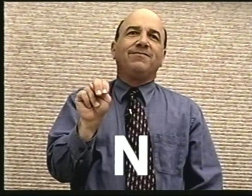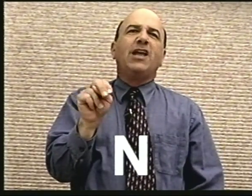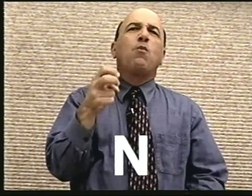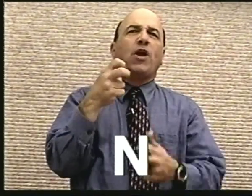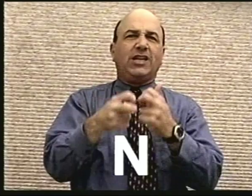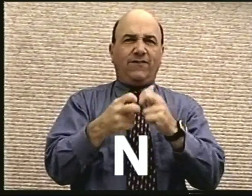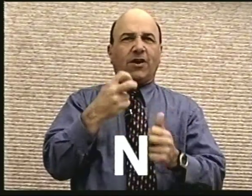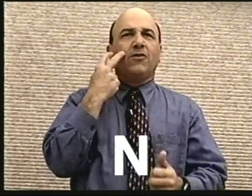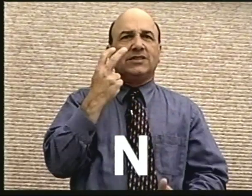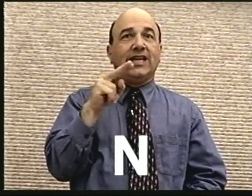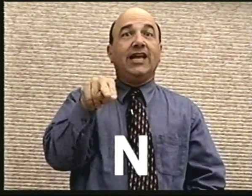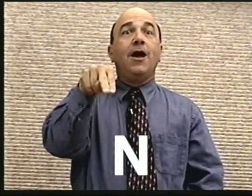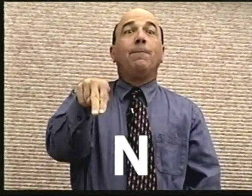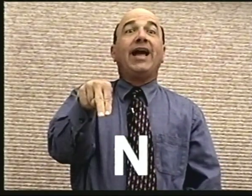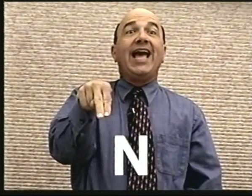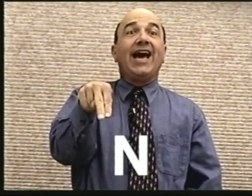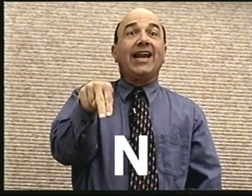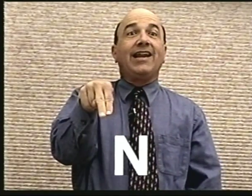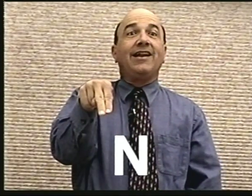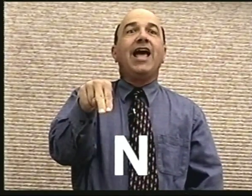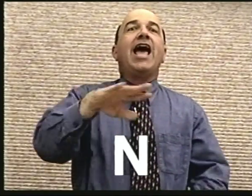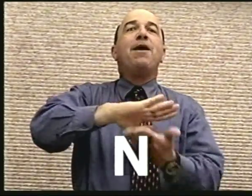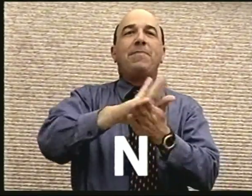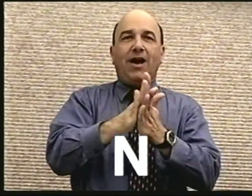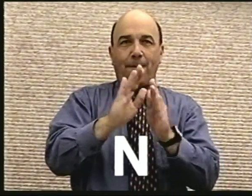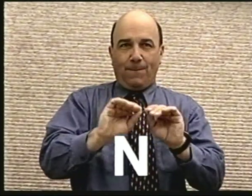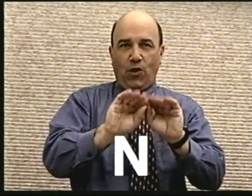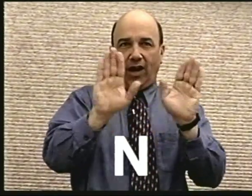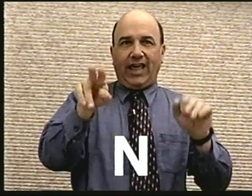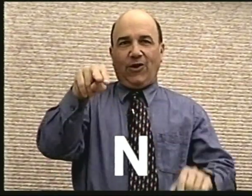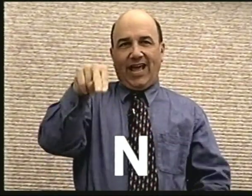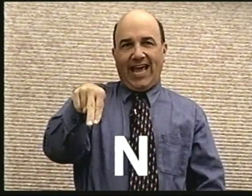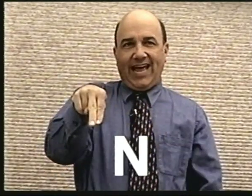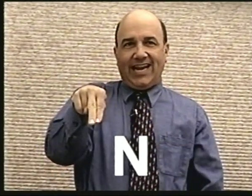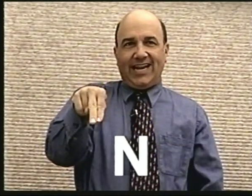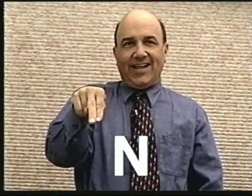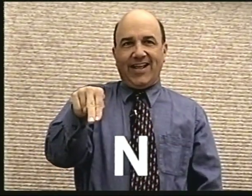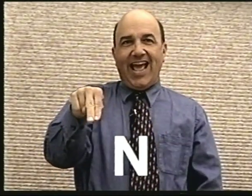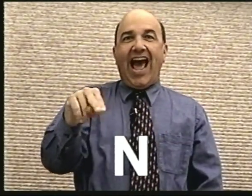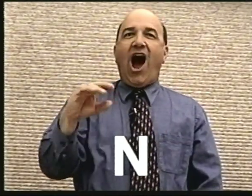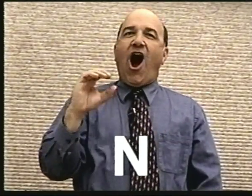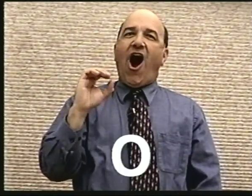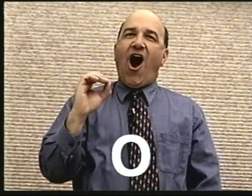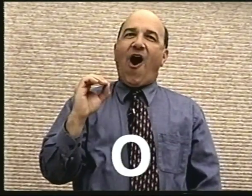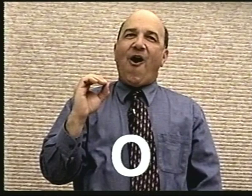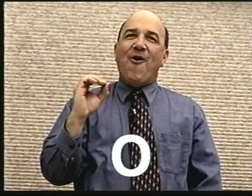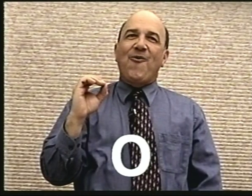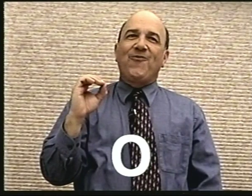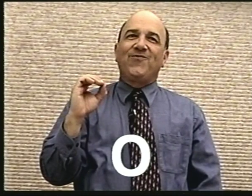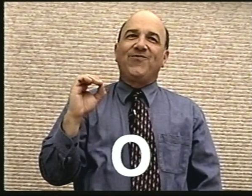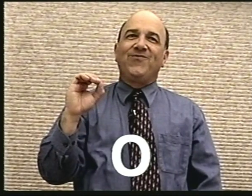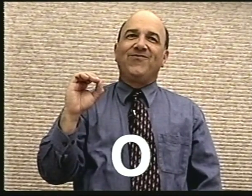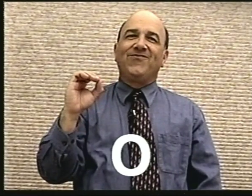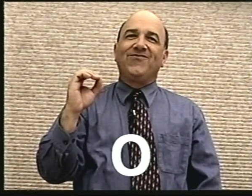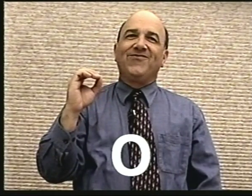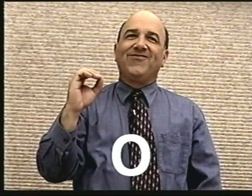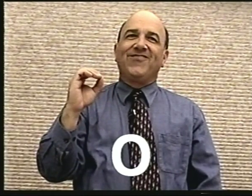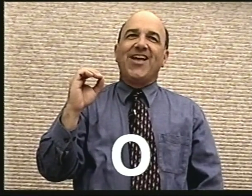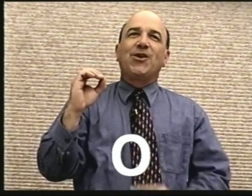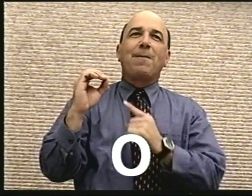it's more difficult to see, but N, it becomes more clear. N, O, you make